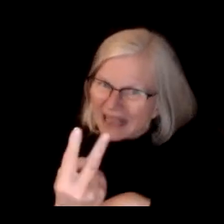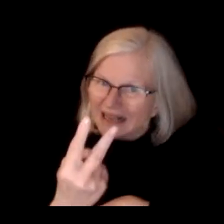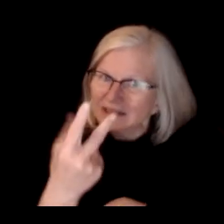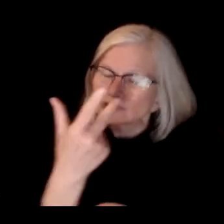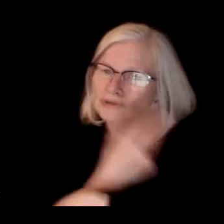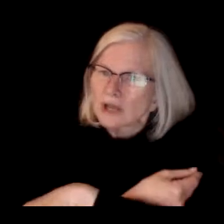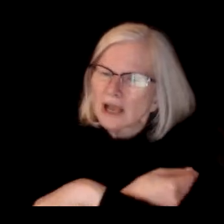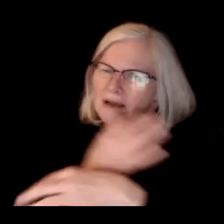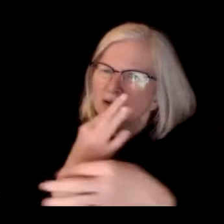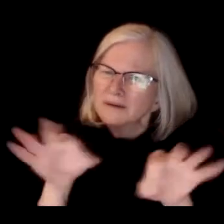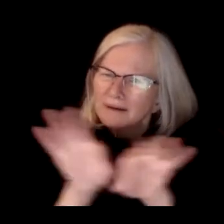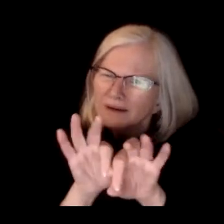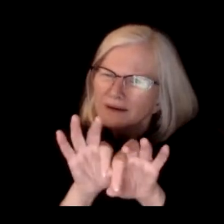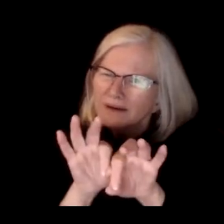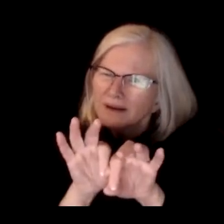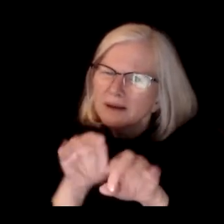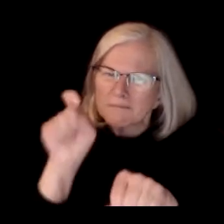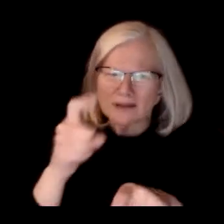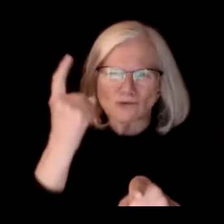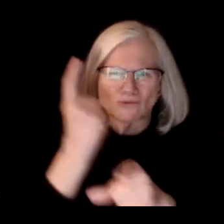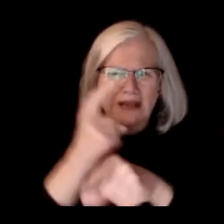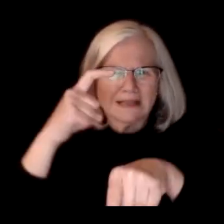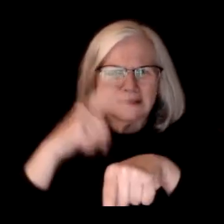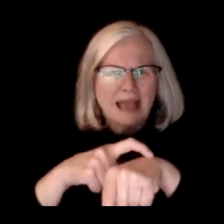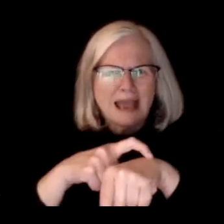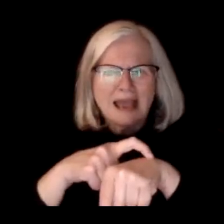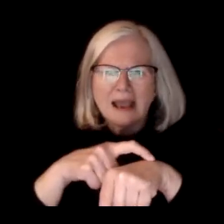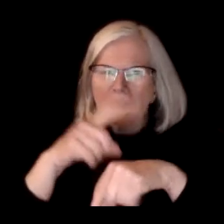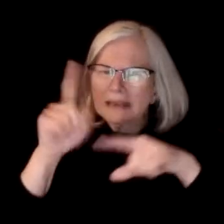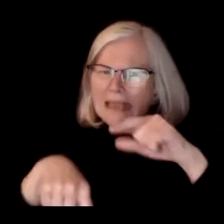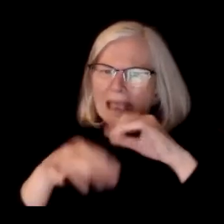I think, over 8,000 or so